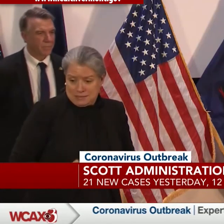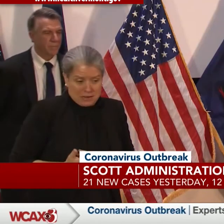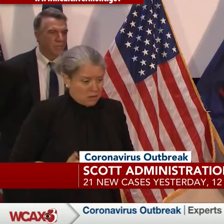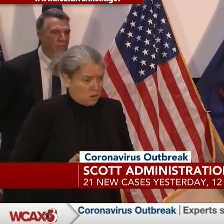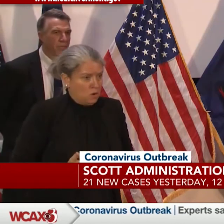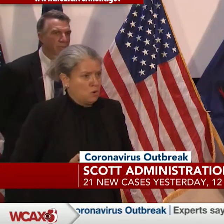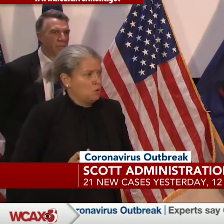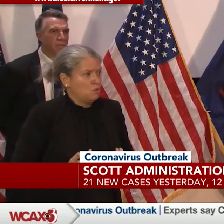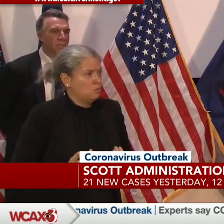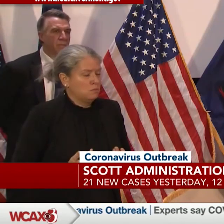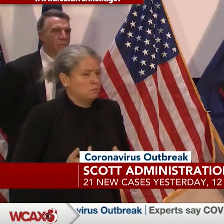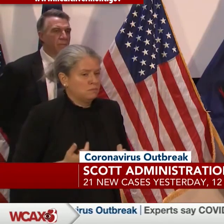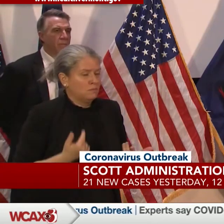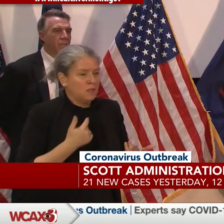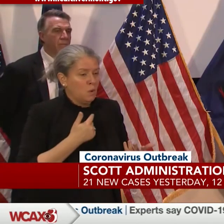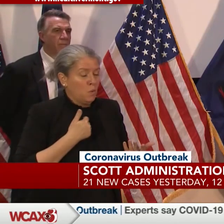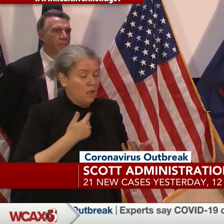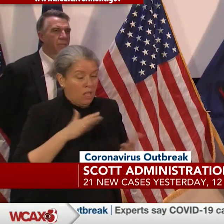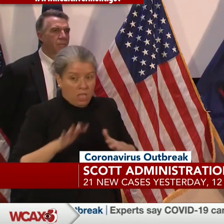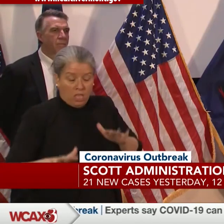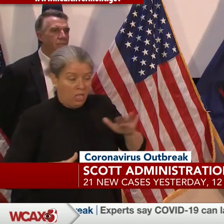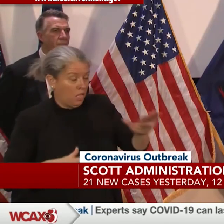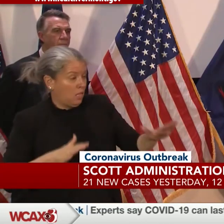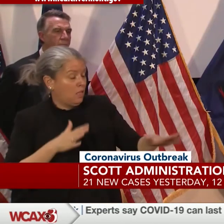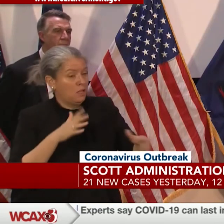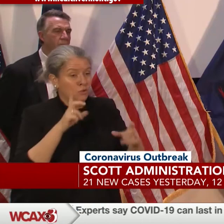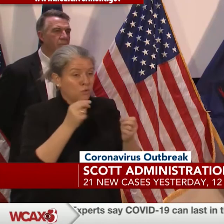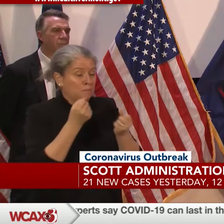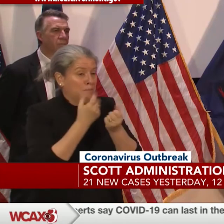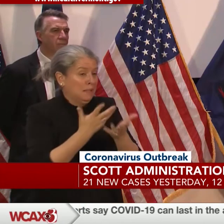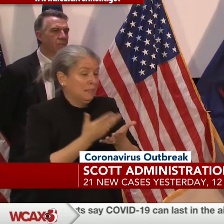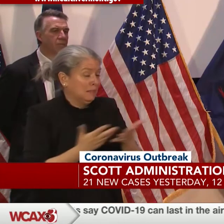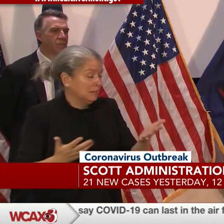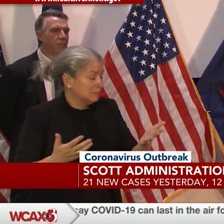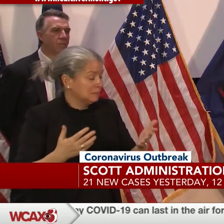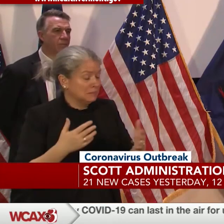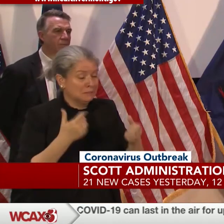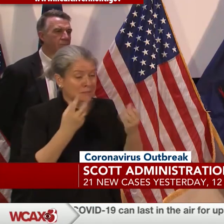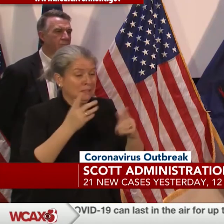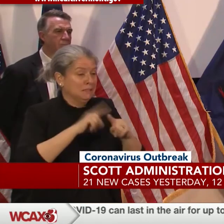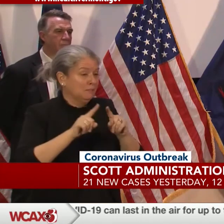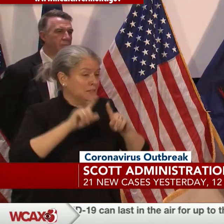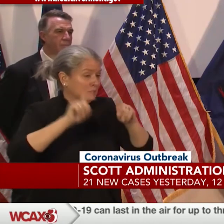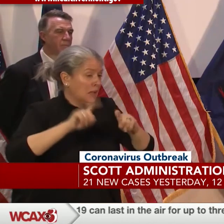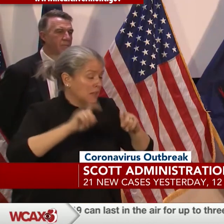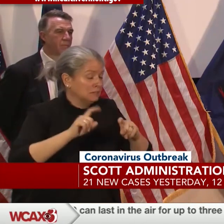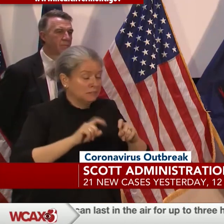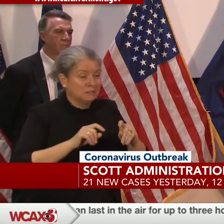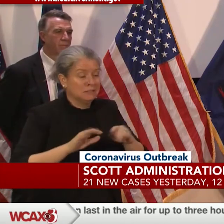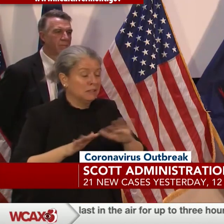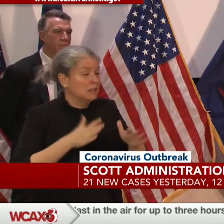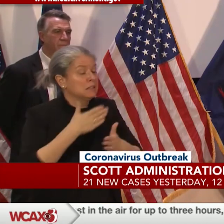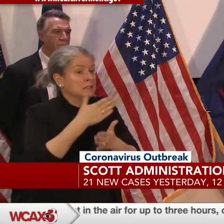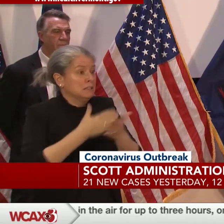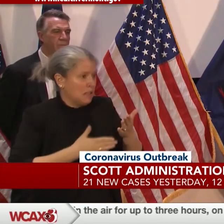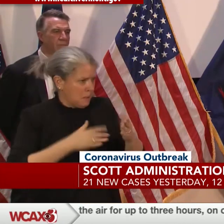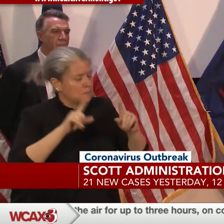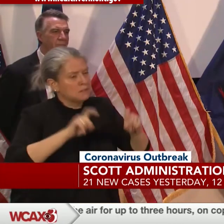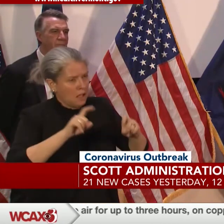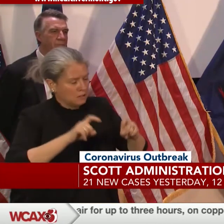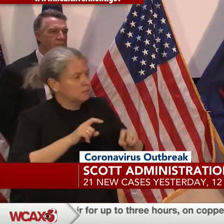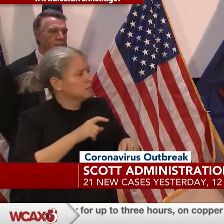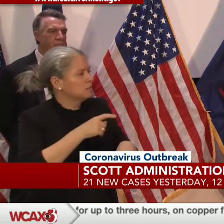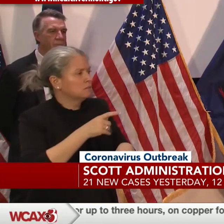have a bunch of irons in the fire for a variety of test regimens, some of which will give us